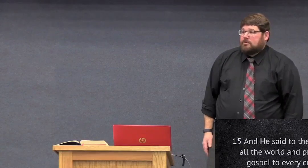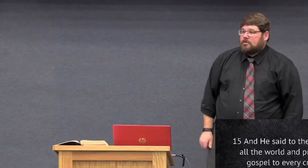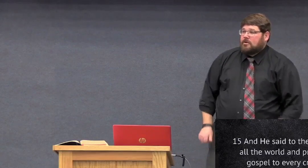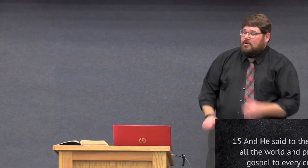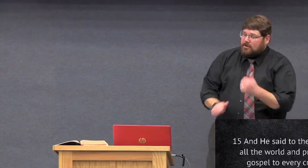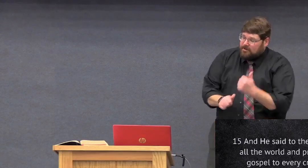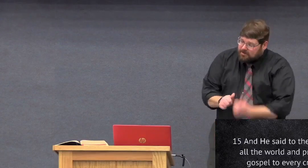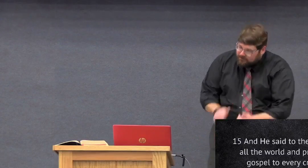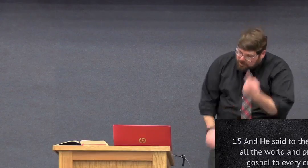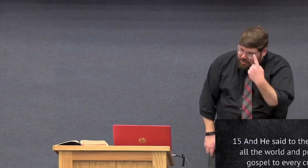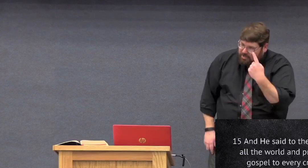too. To